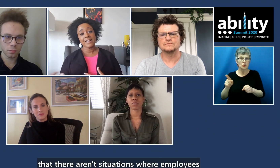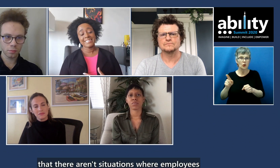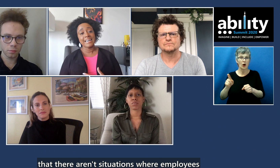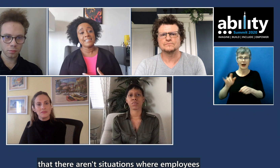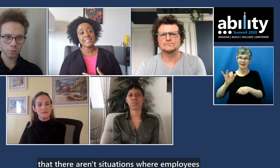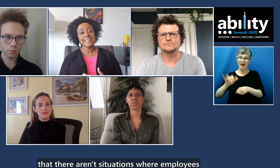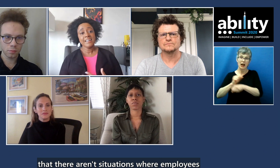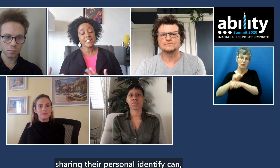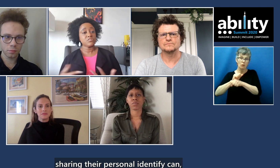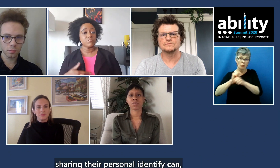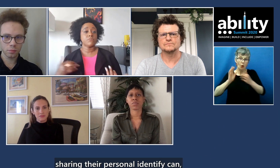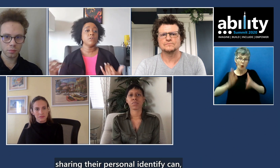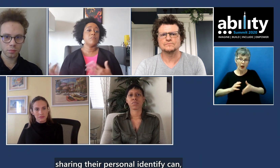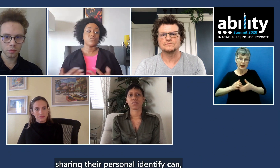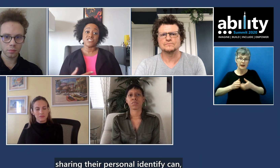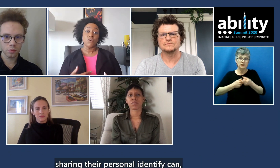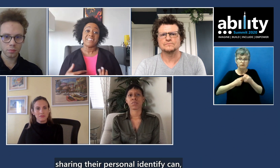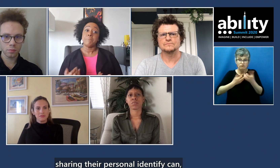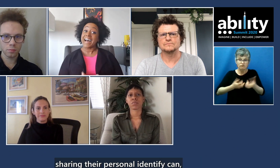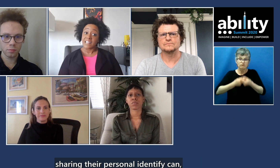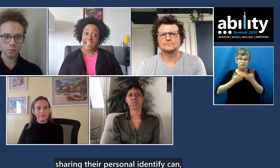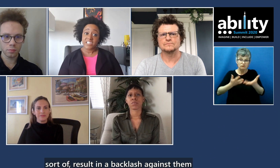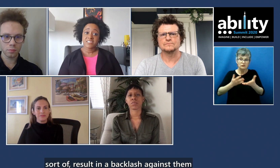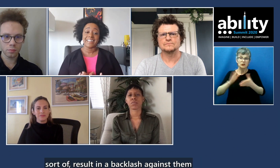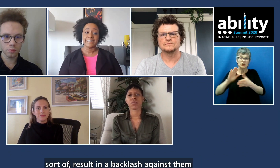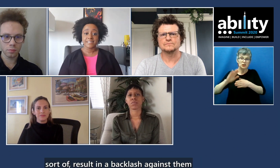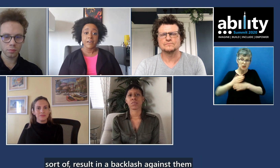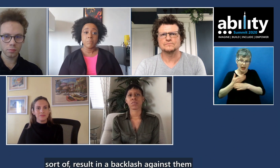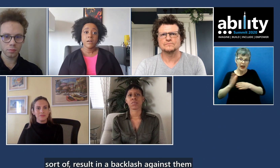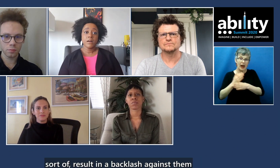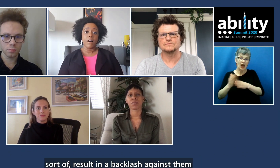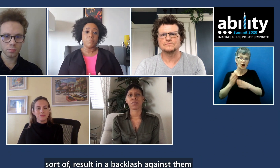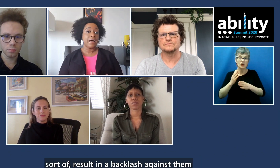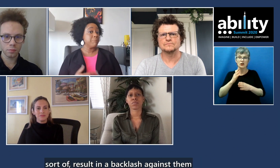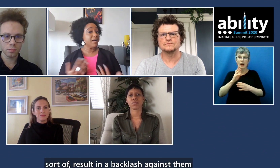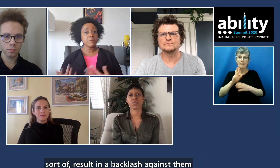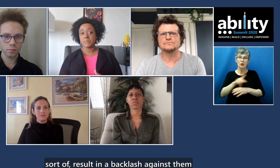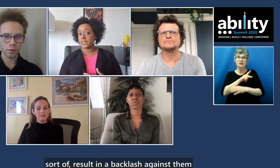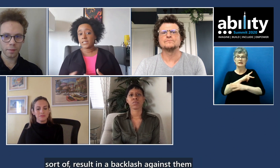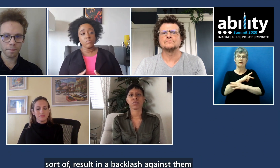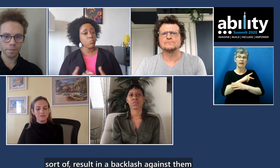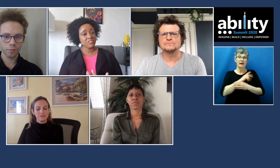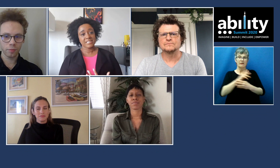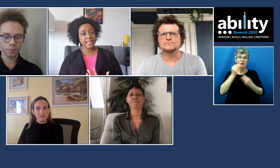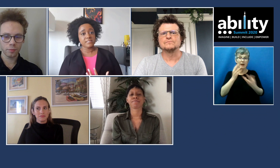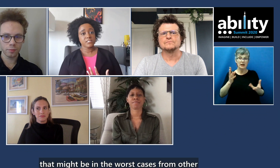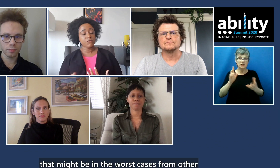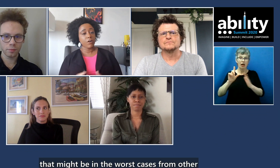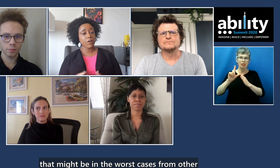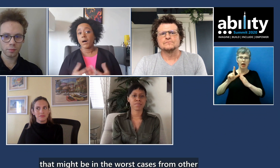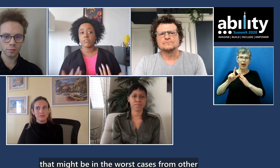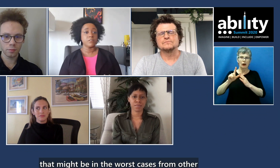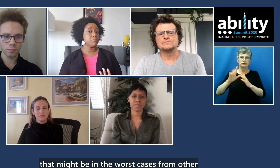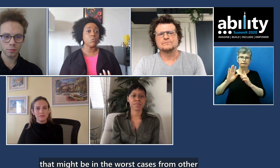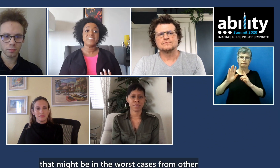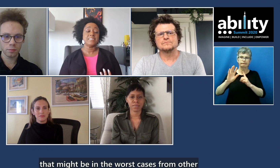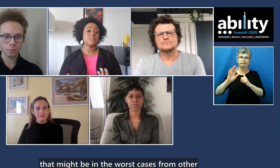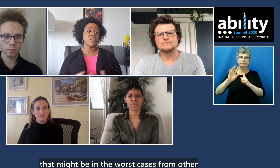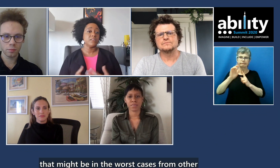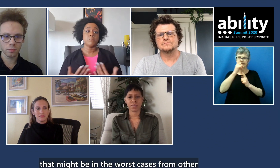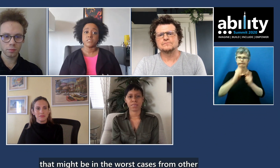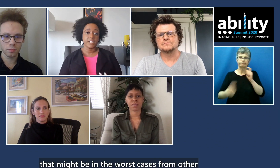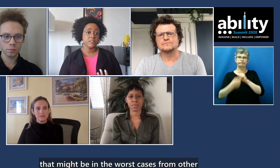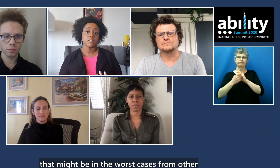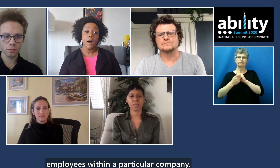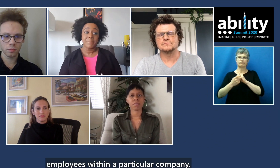their personal identity can sort of result in a backlash against them. That might be, in the worst cases, from other